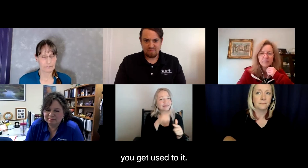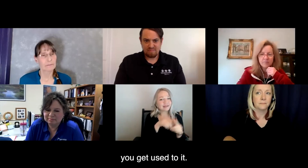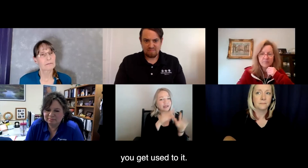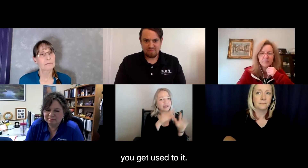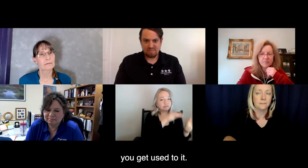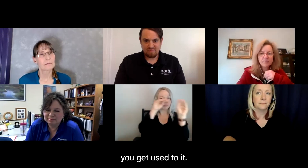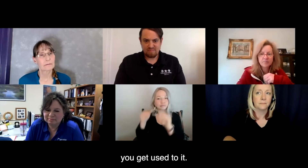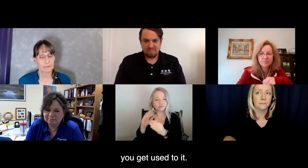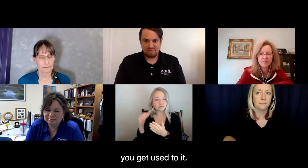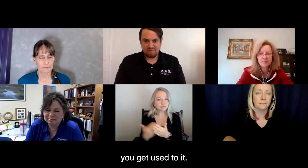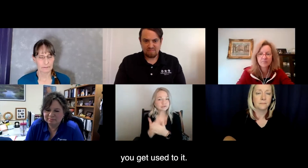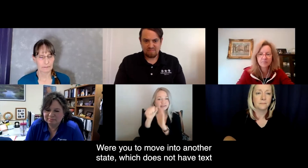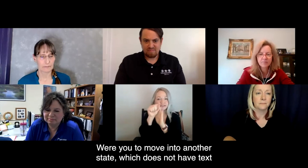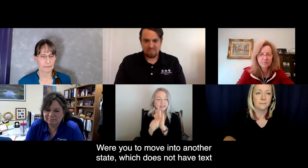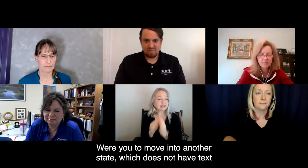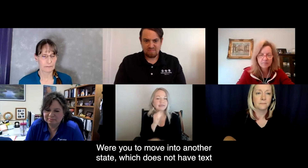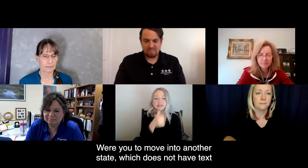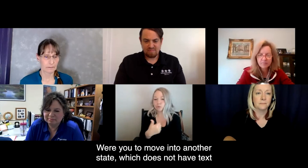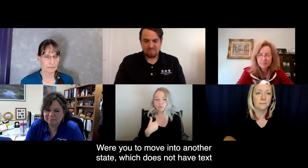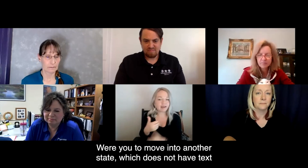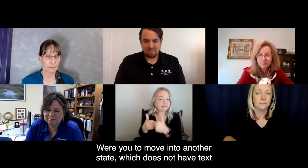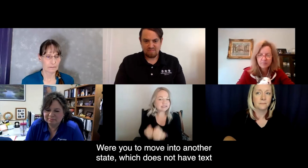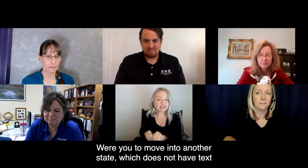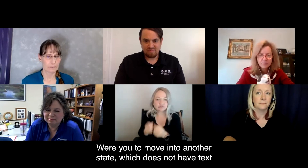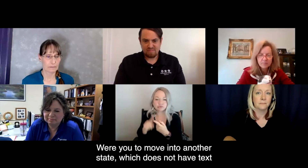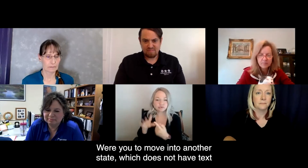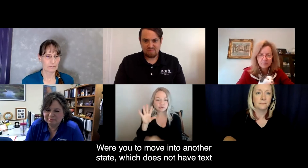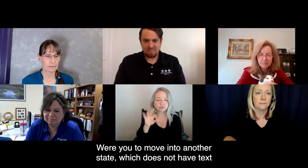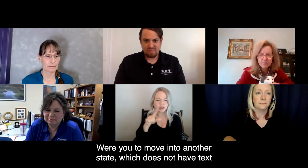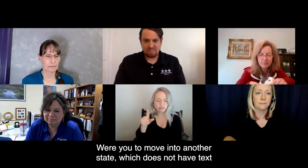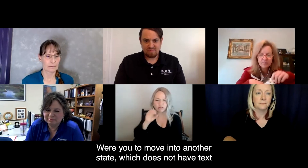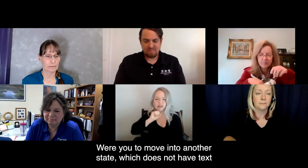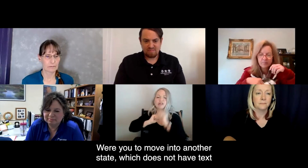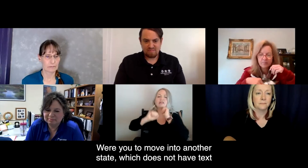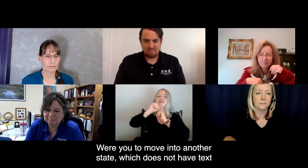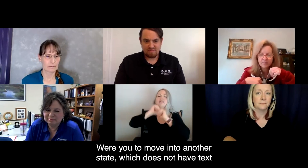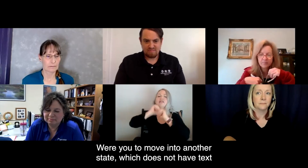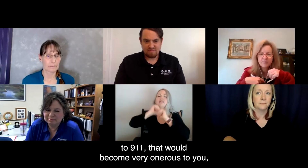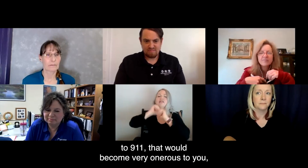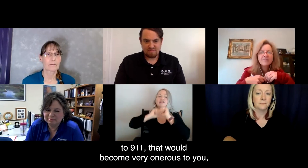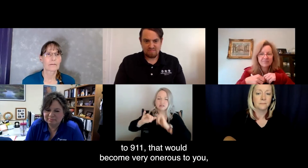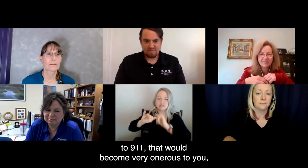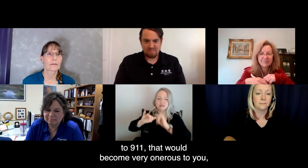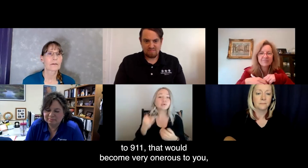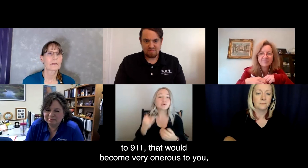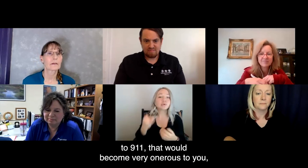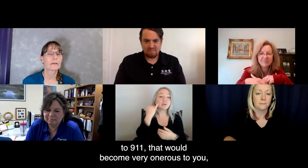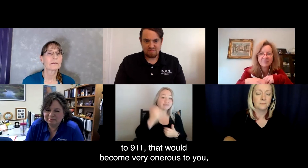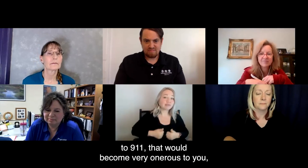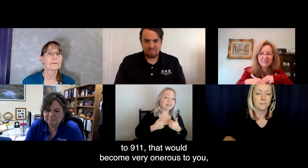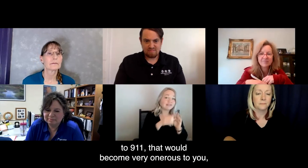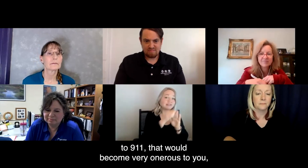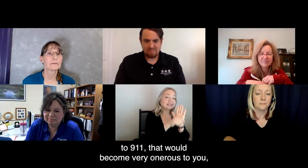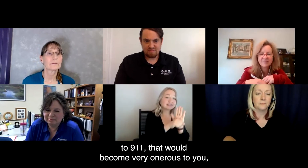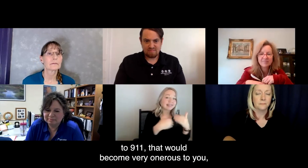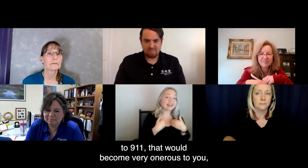get used to it. Were you to move into another state which does not have text to 911, that would become